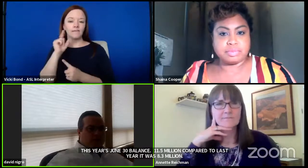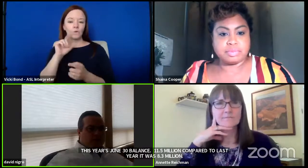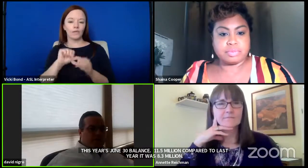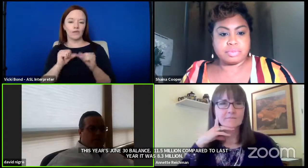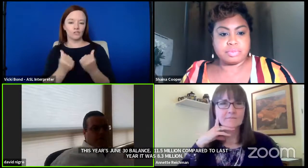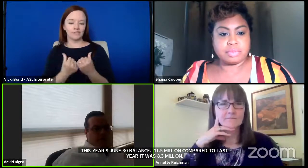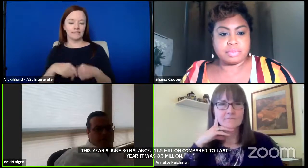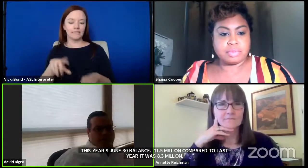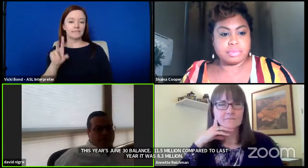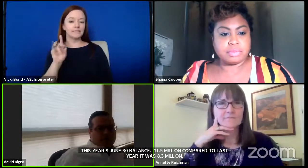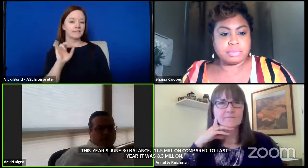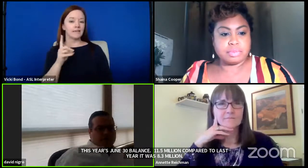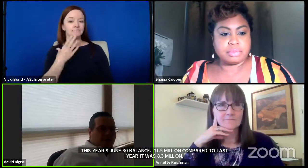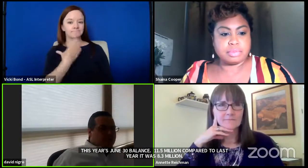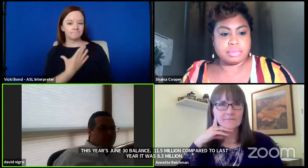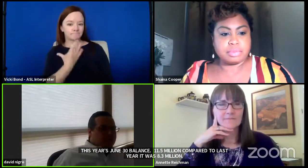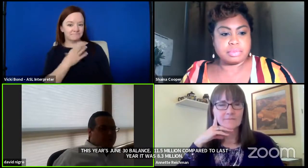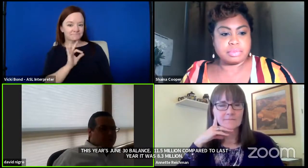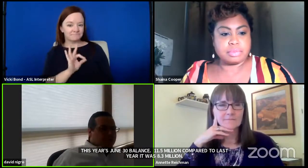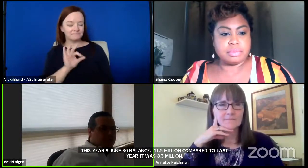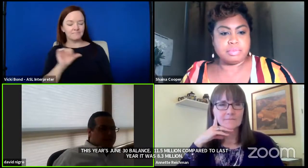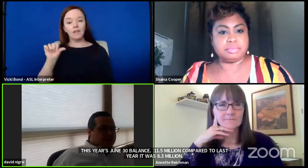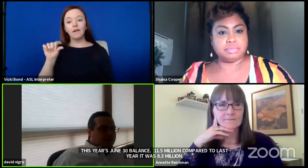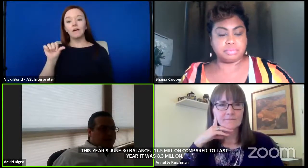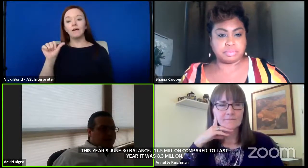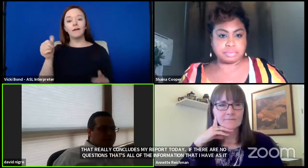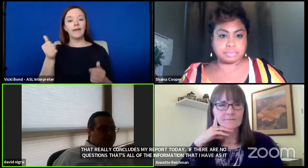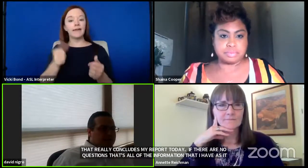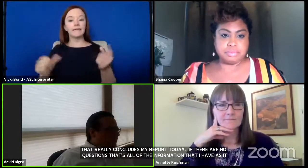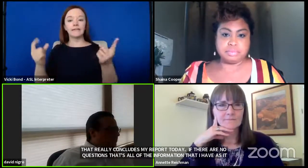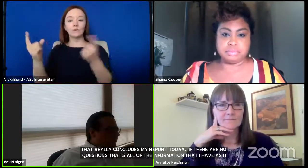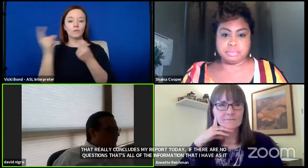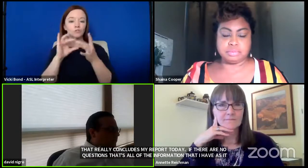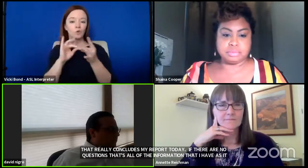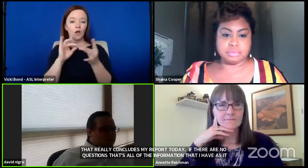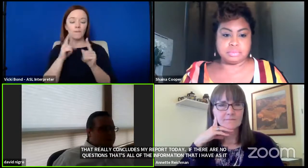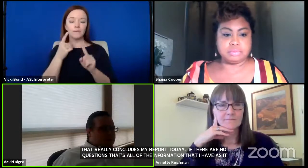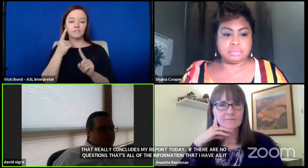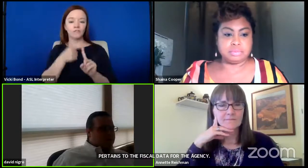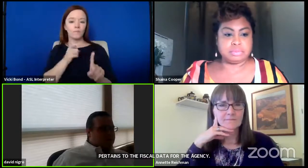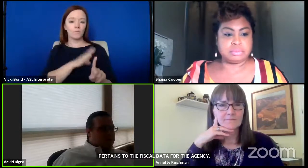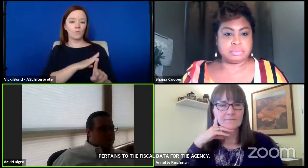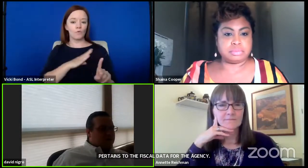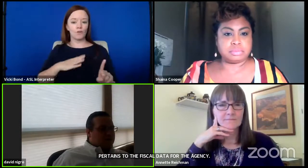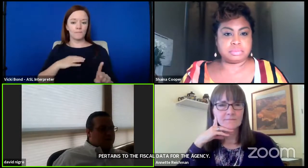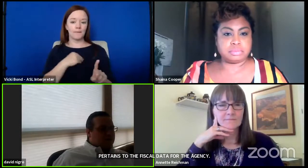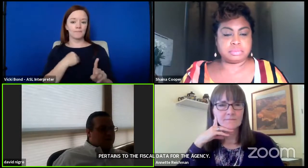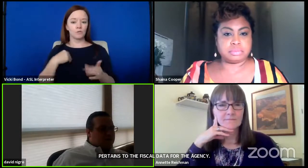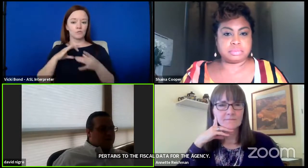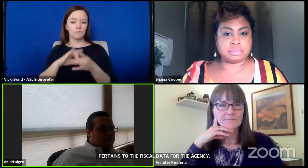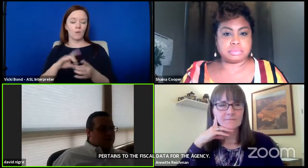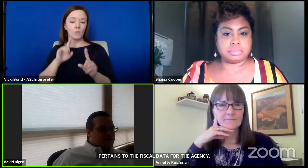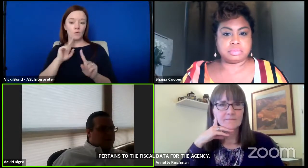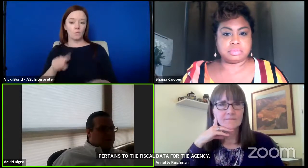Thank you so much. Are there any comments from board members about the reports?